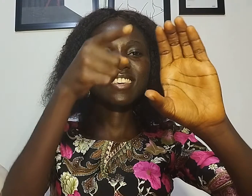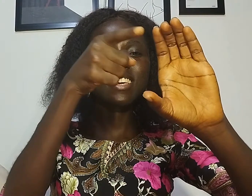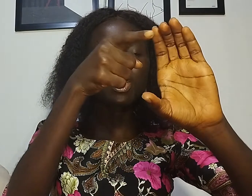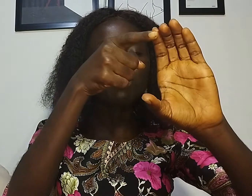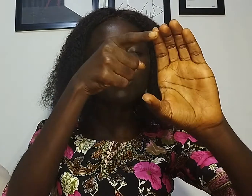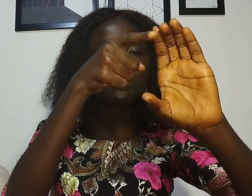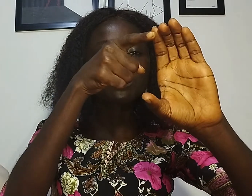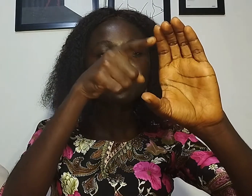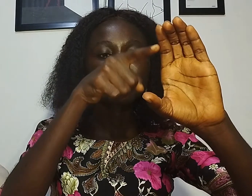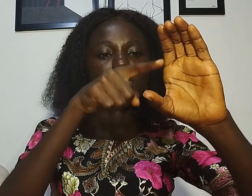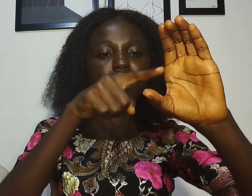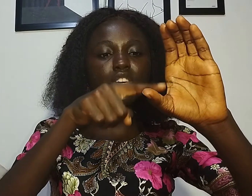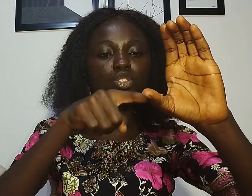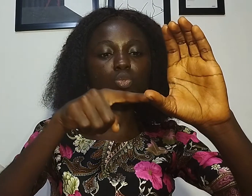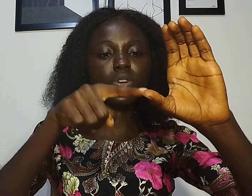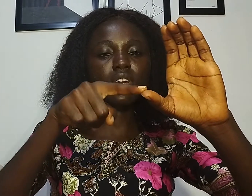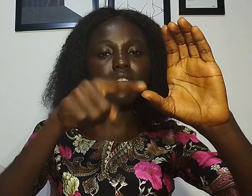it goes into a curve.